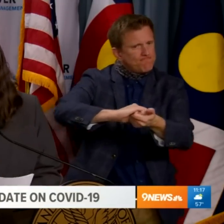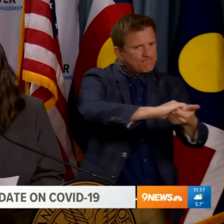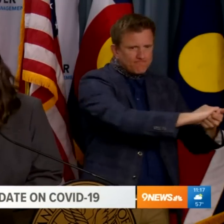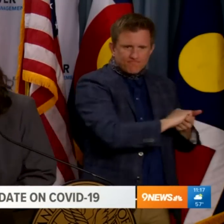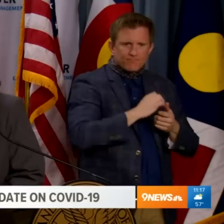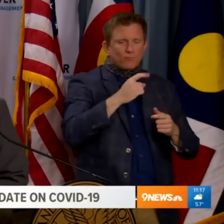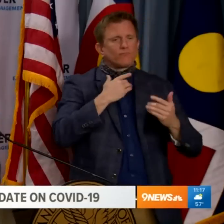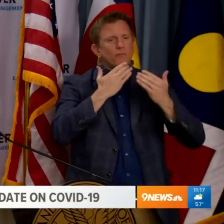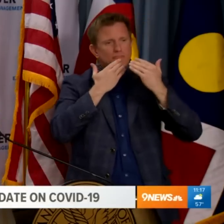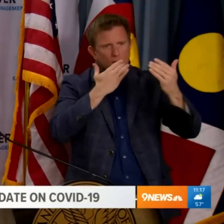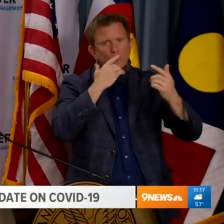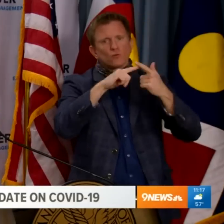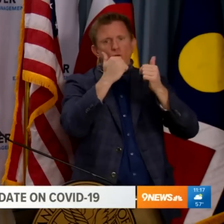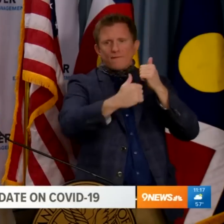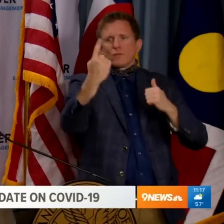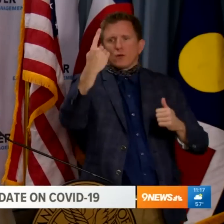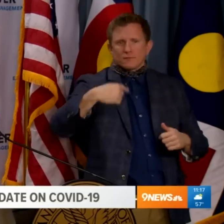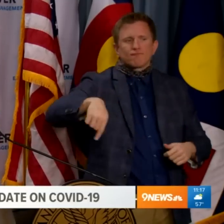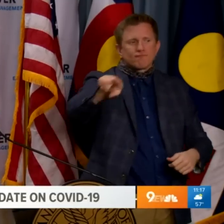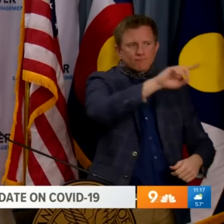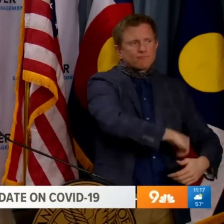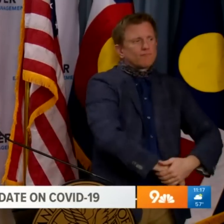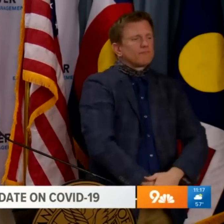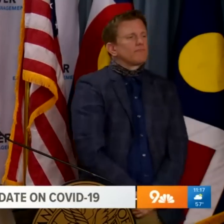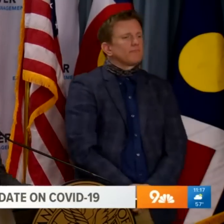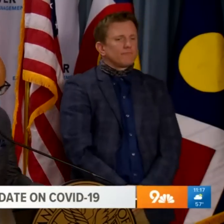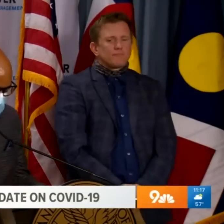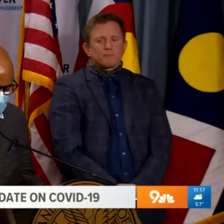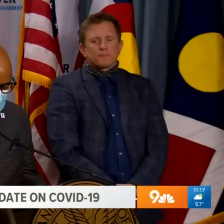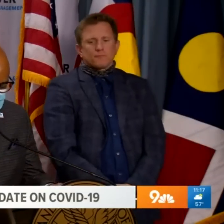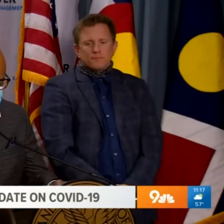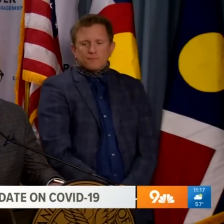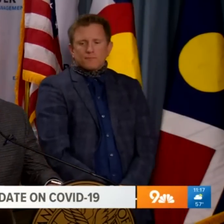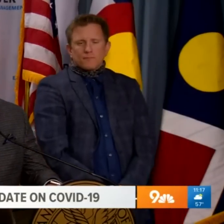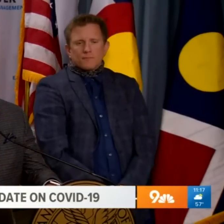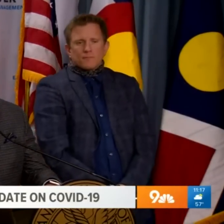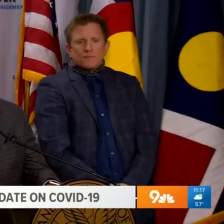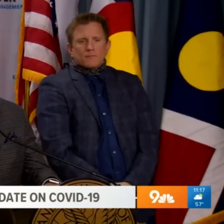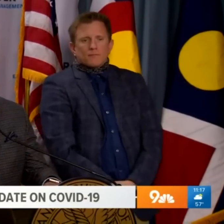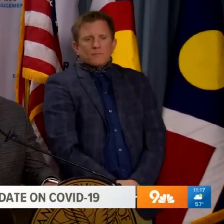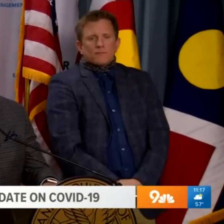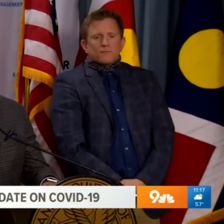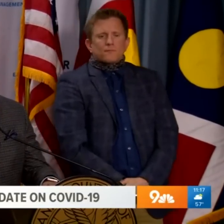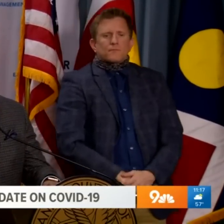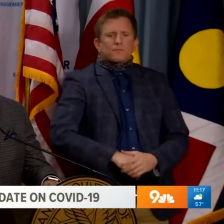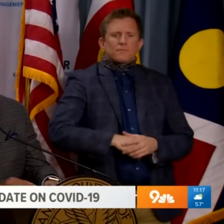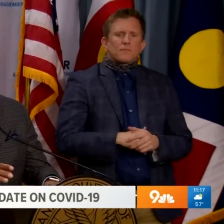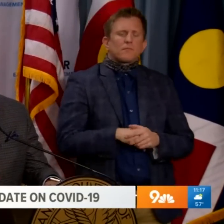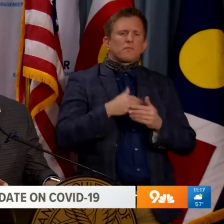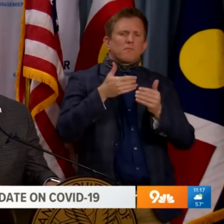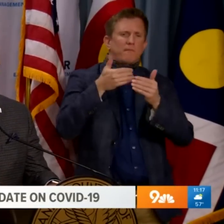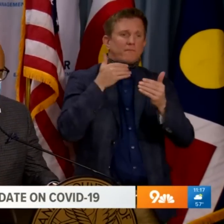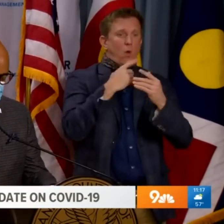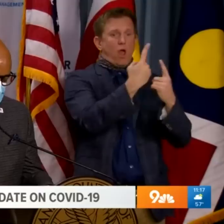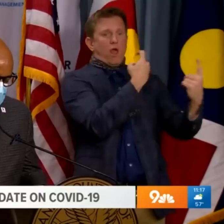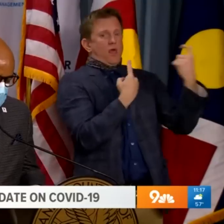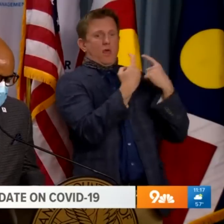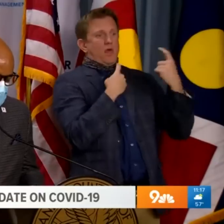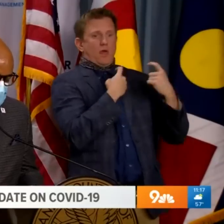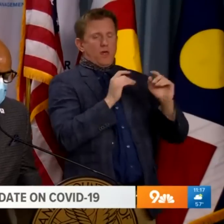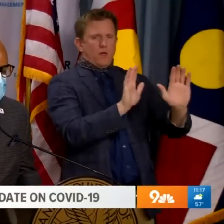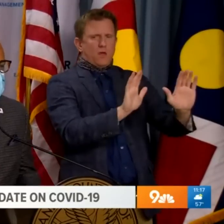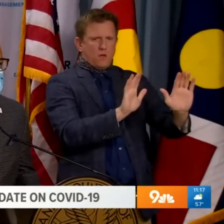another 138 rooms this week and through our partnership with the Colorado Coalition for the Homeless. Serving people